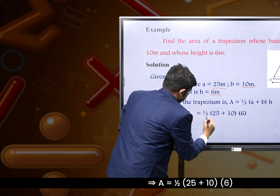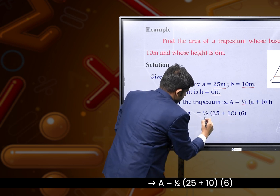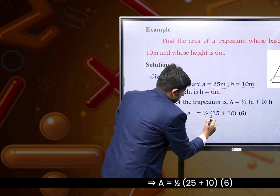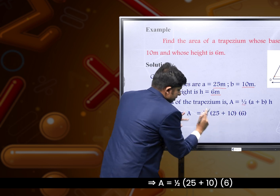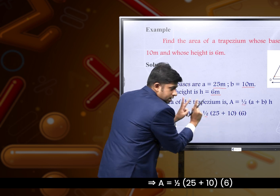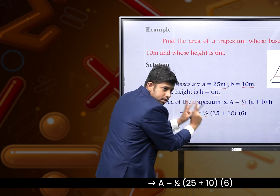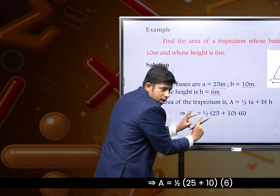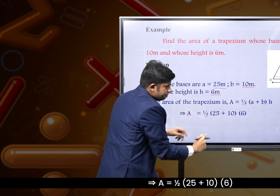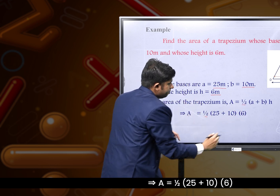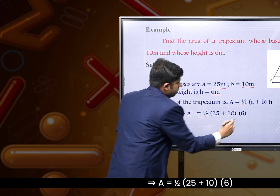6.